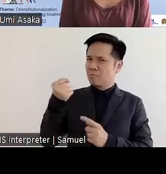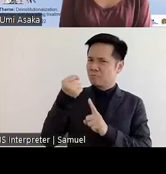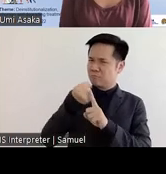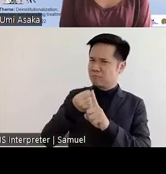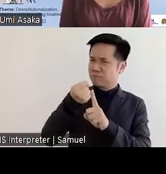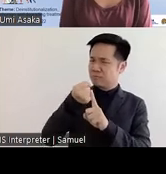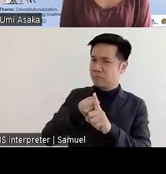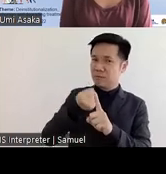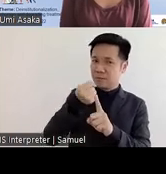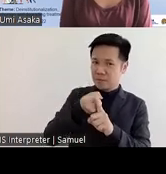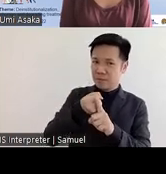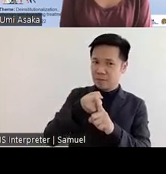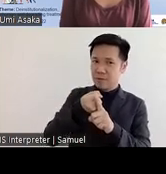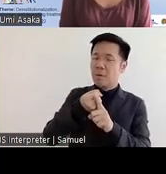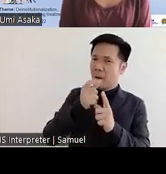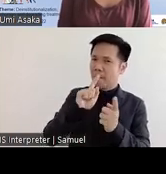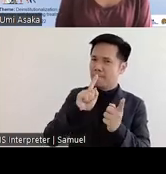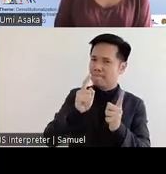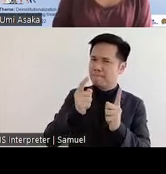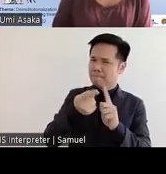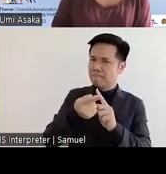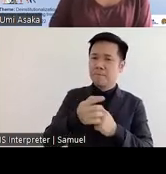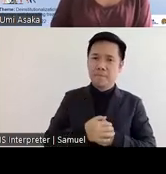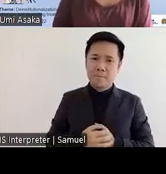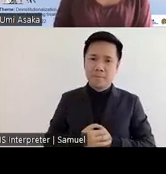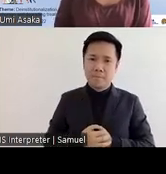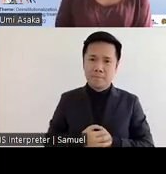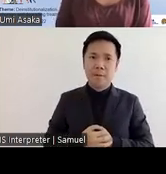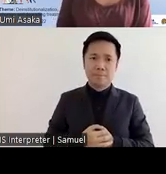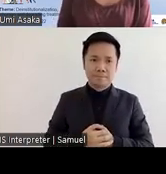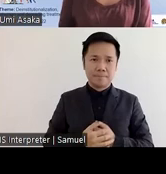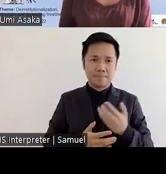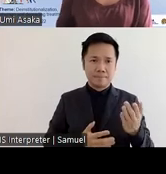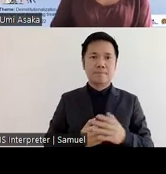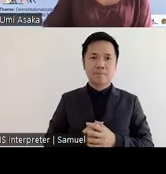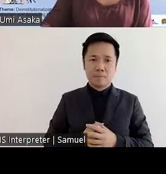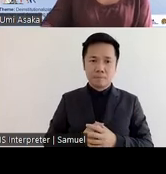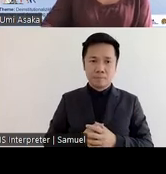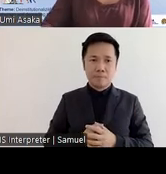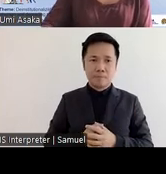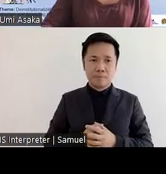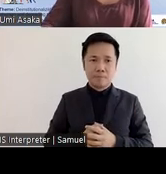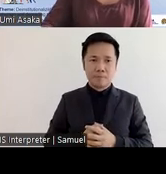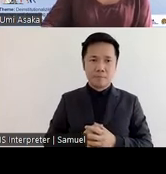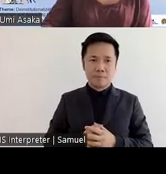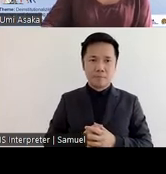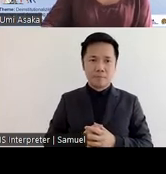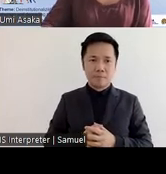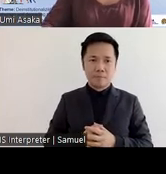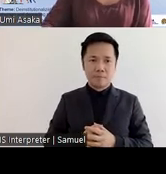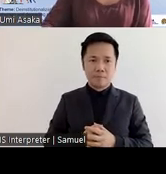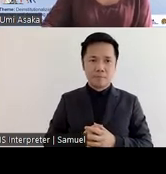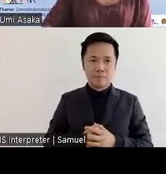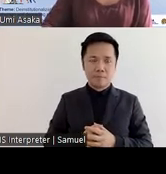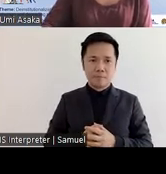of action possible for us, and we act on this belief. Five, we deny